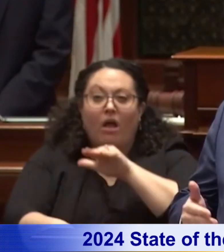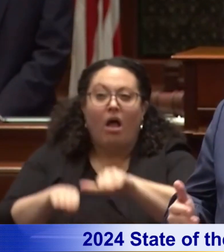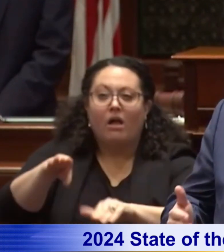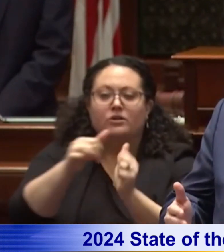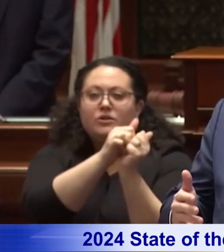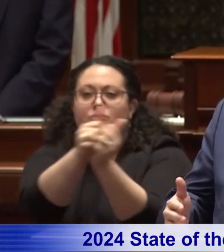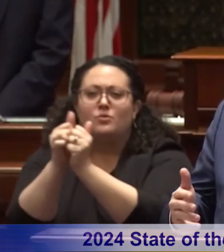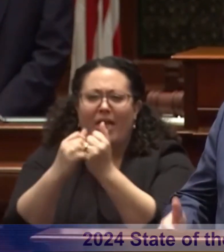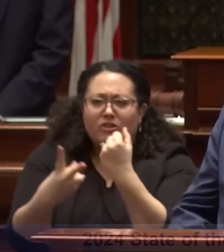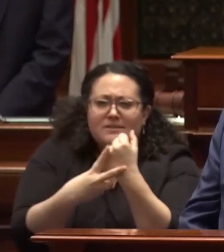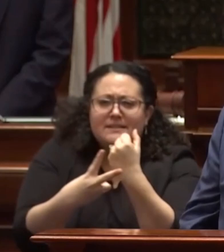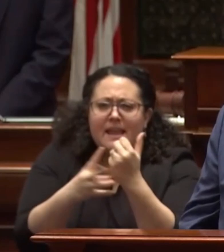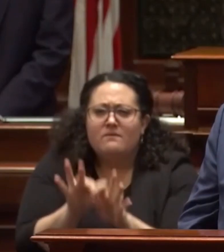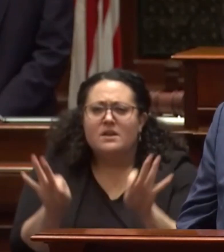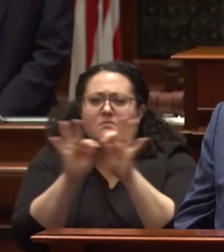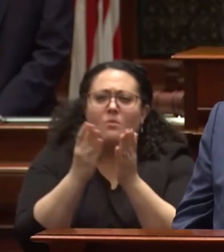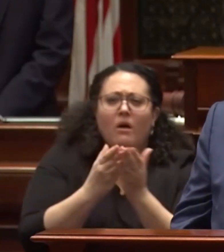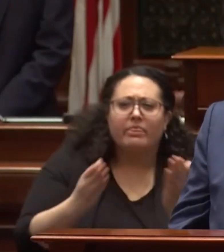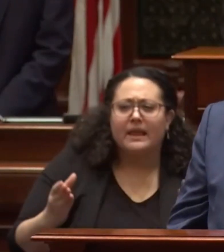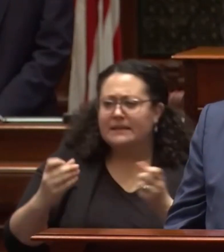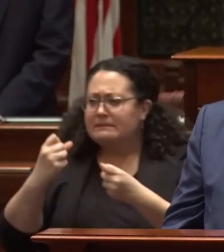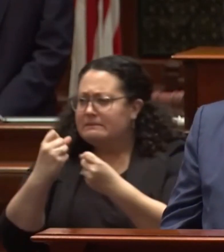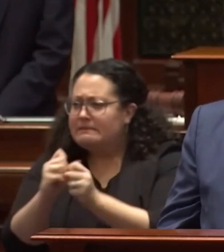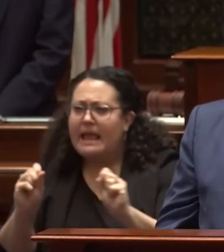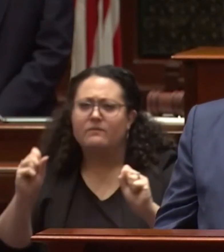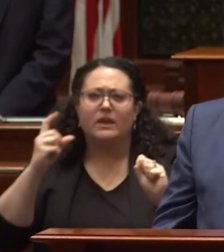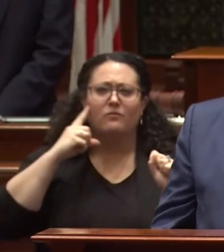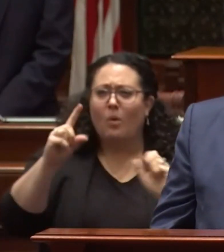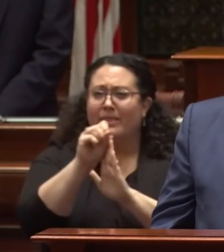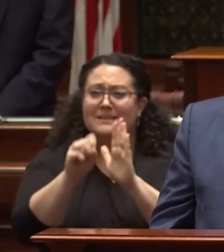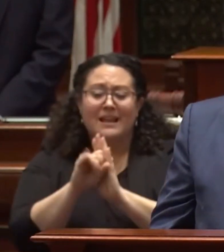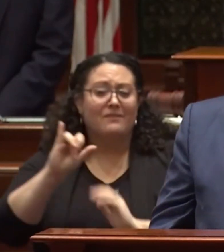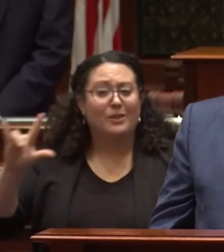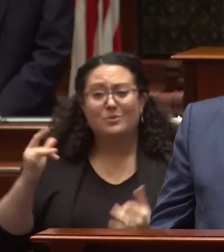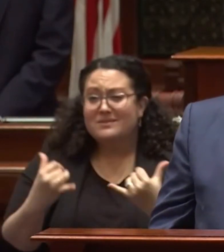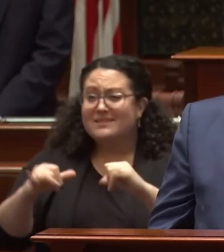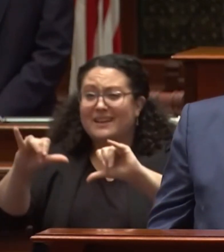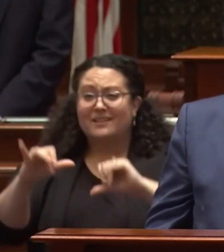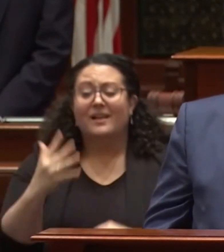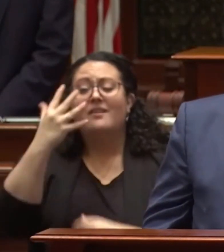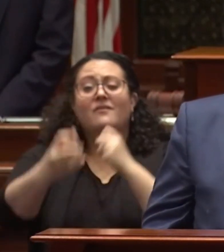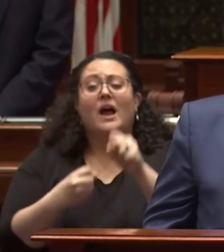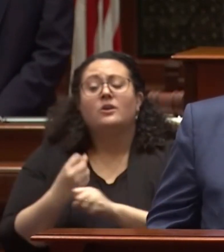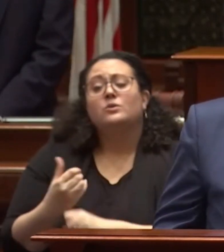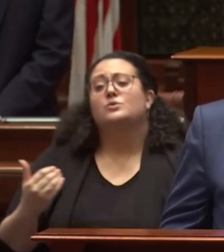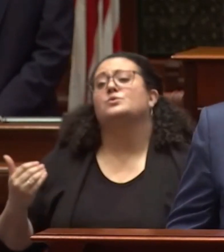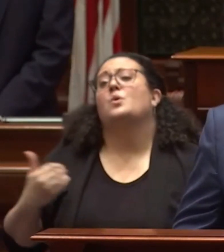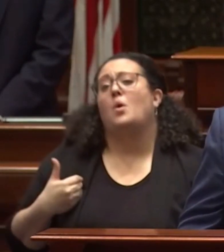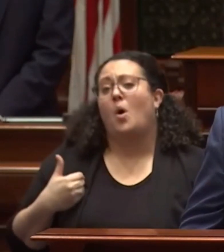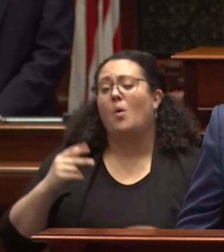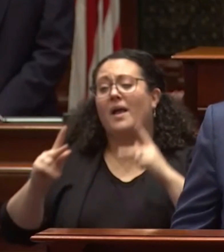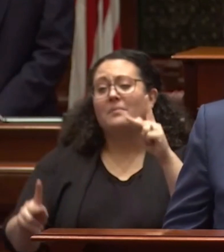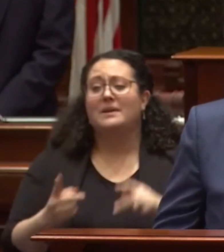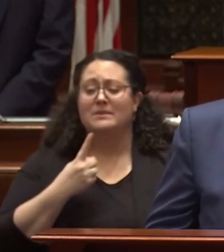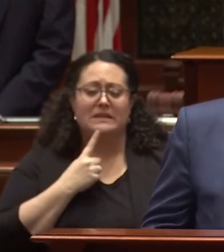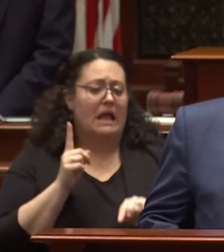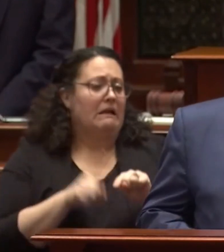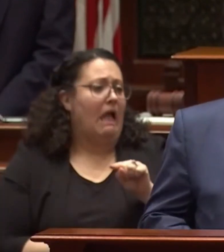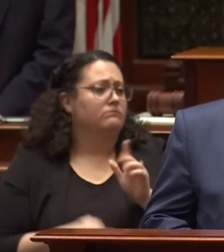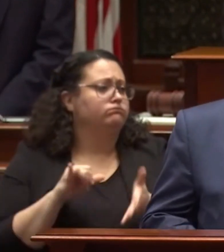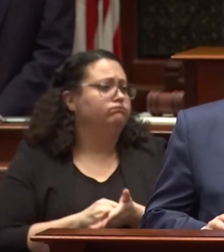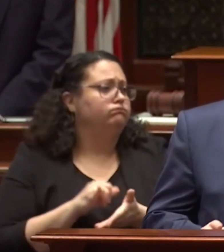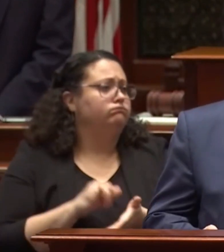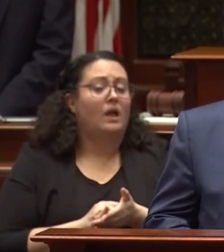together, saving important things for our state. 5 years ago, when people said we couldn't do